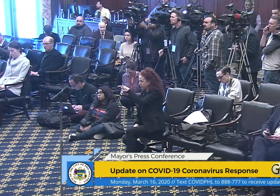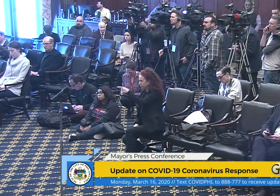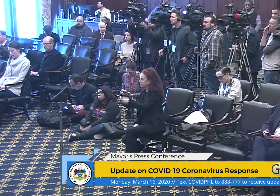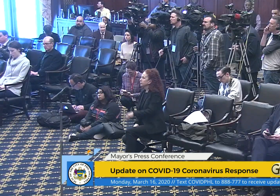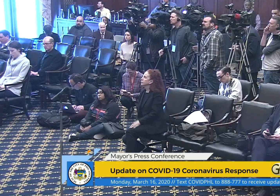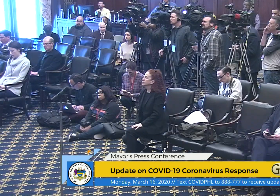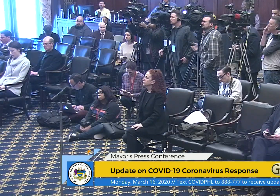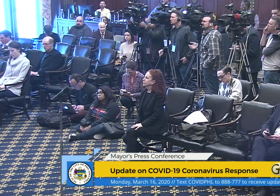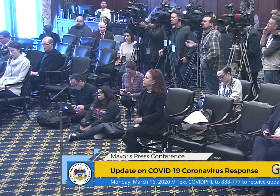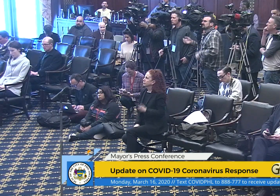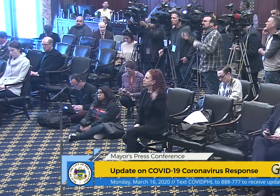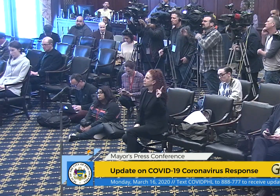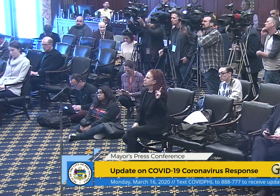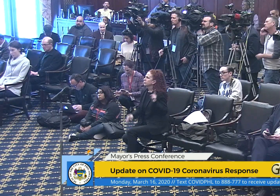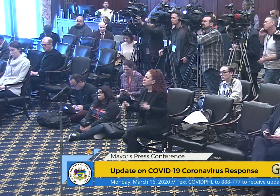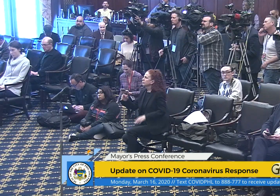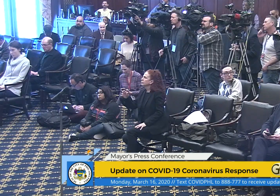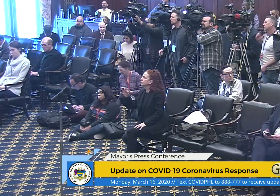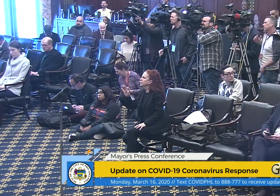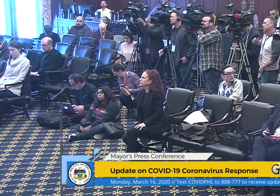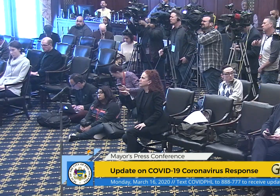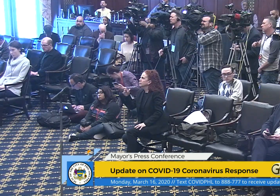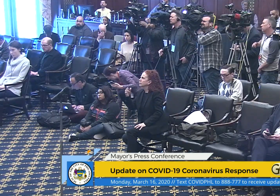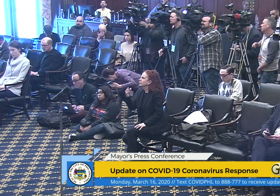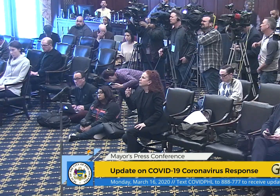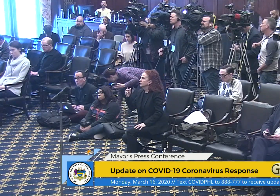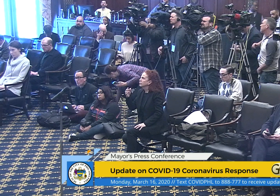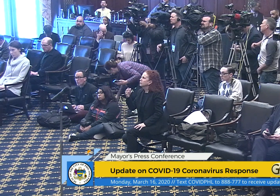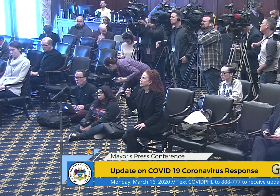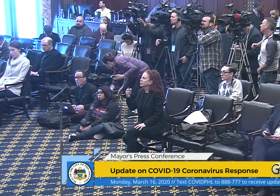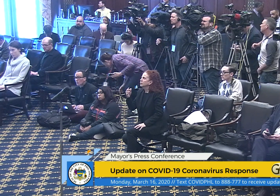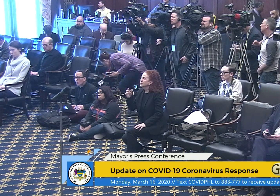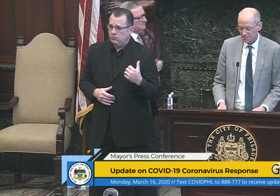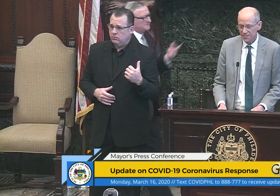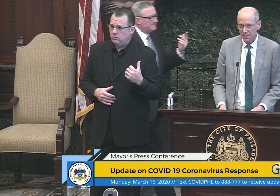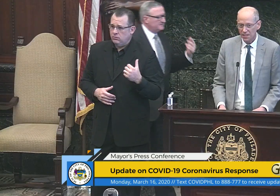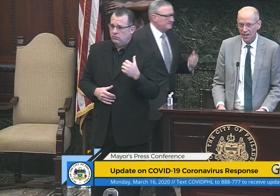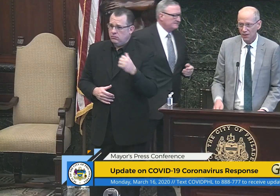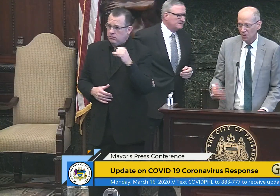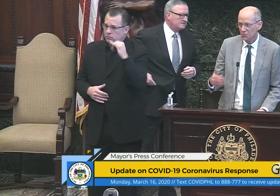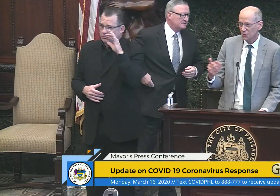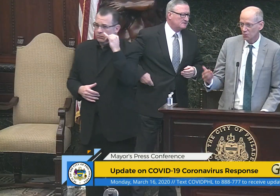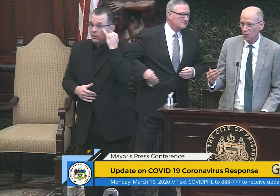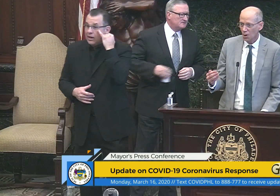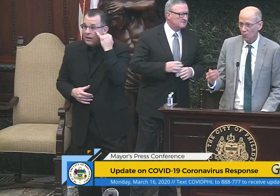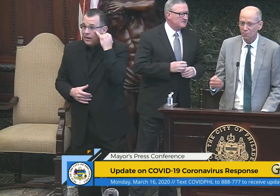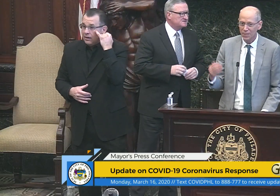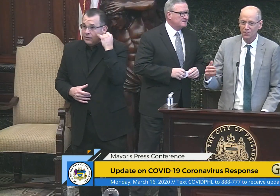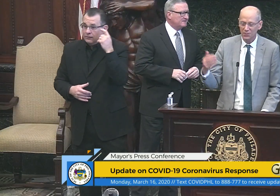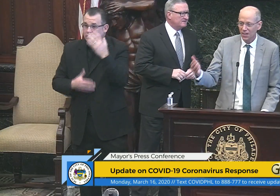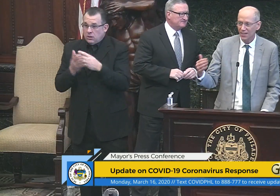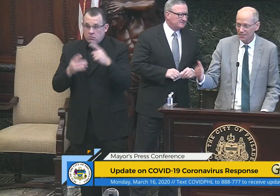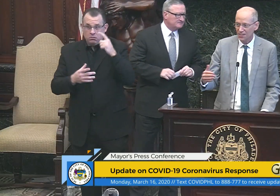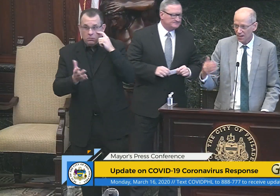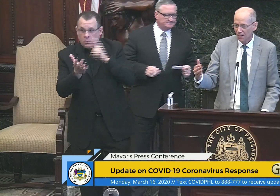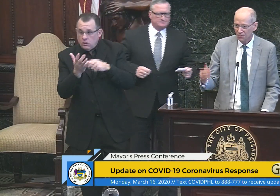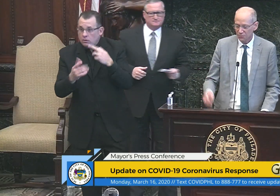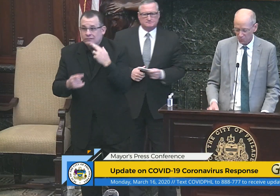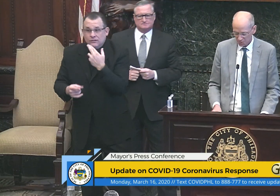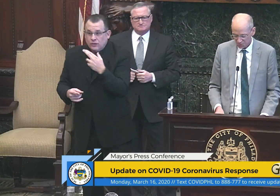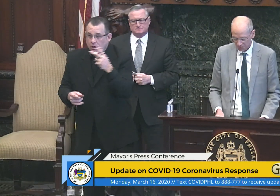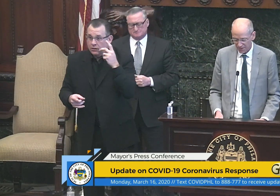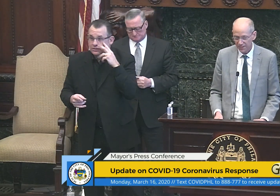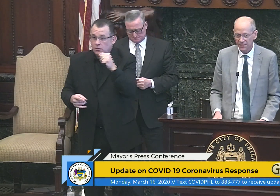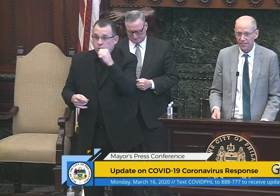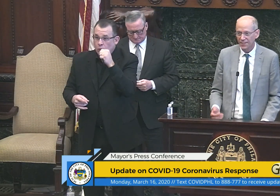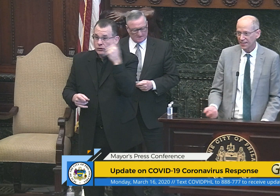Sure. I want to just get one phone number in here. If residents see a restaurant or a bar where people are dining inside after this